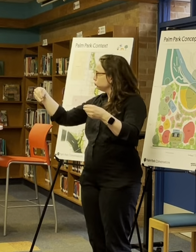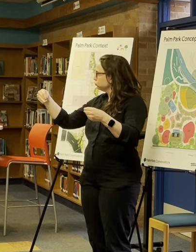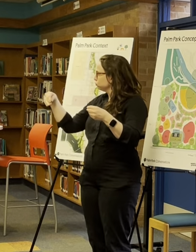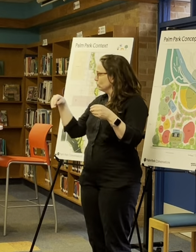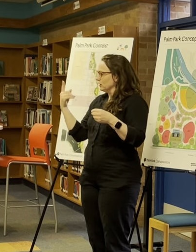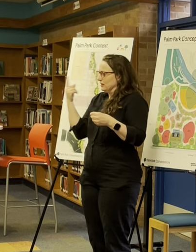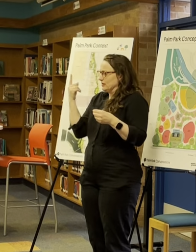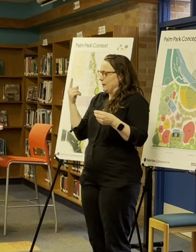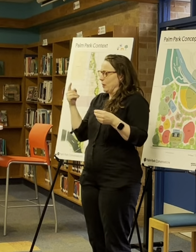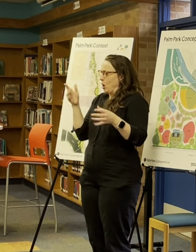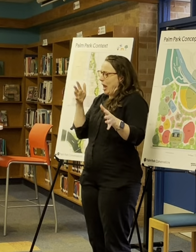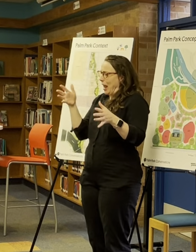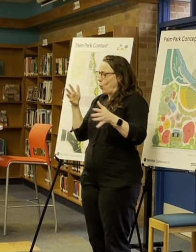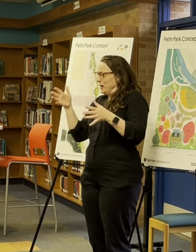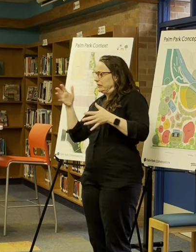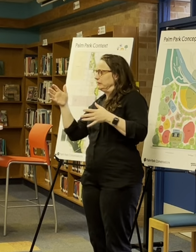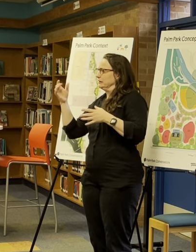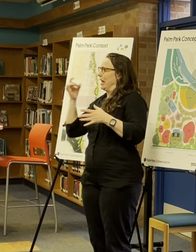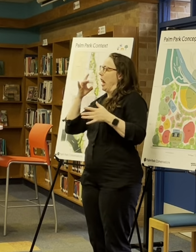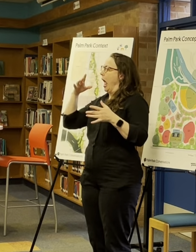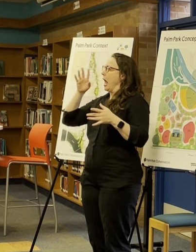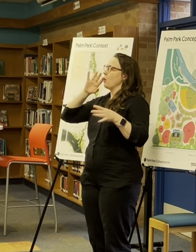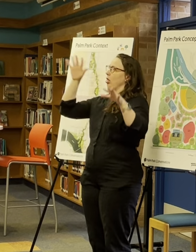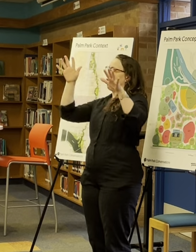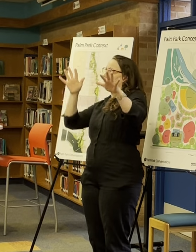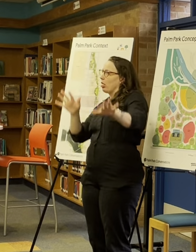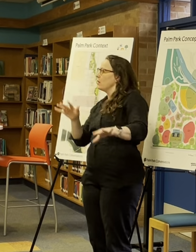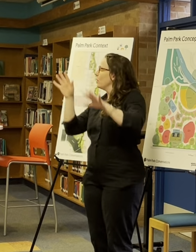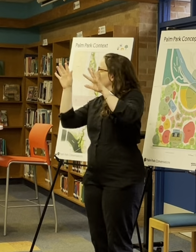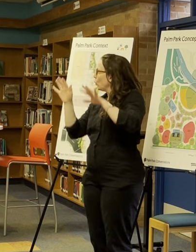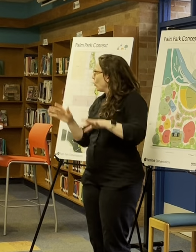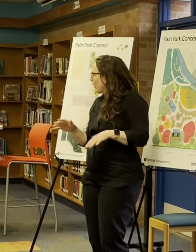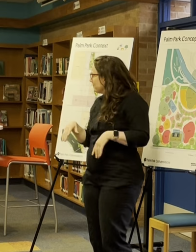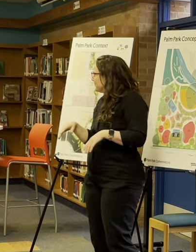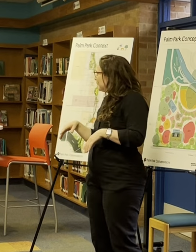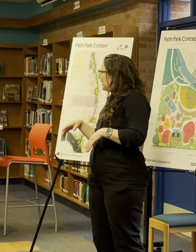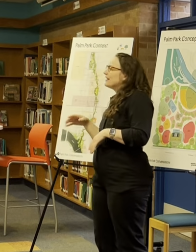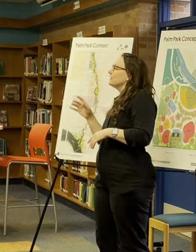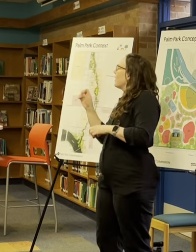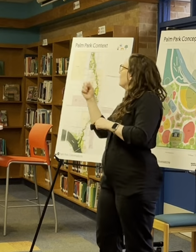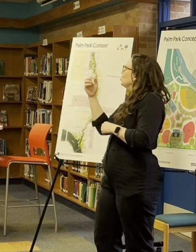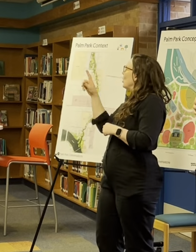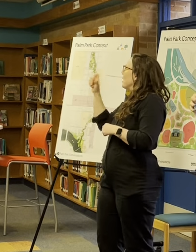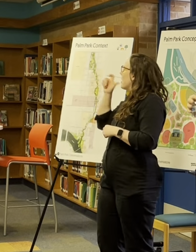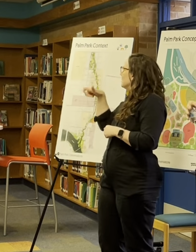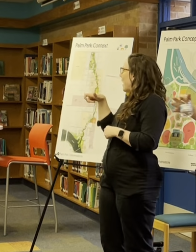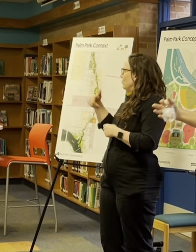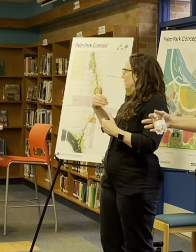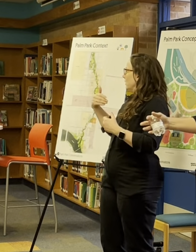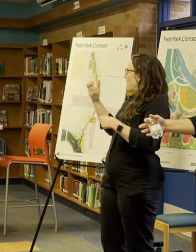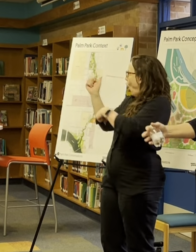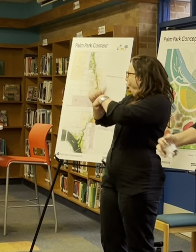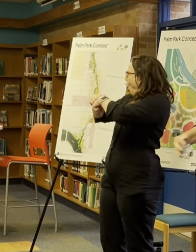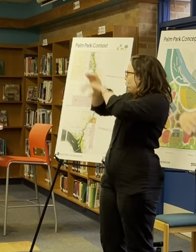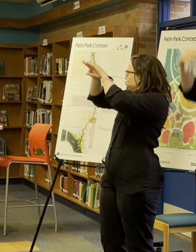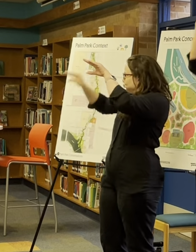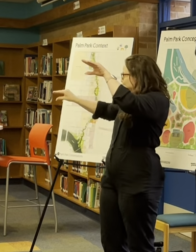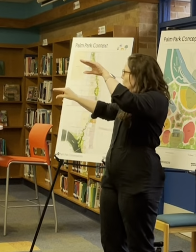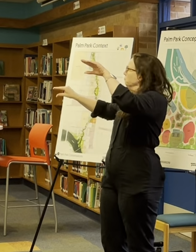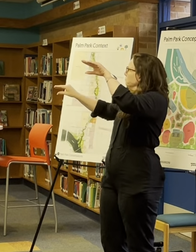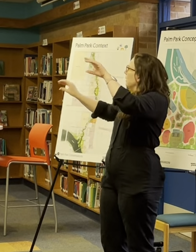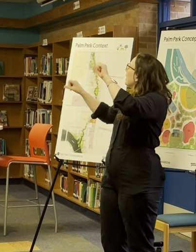and wind and kind of move, which kind of recalls what light and wind does to water, but